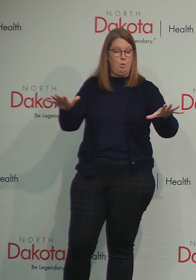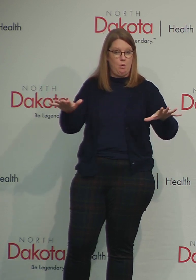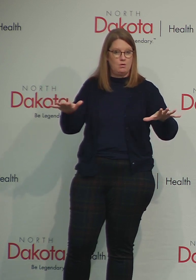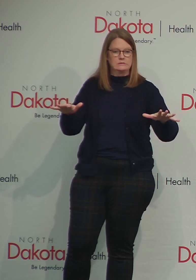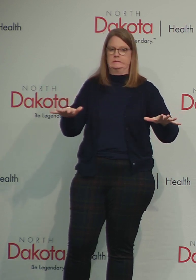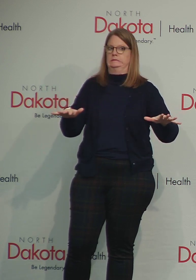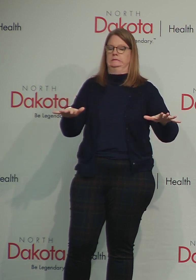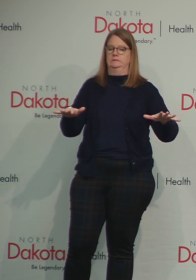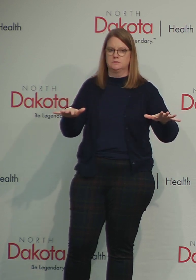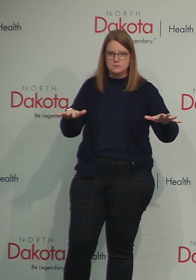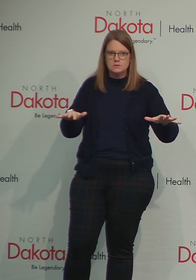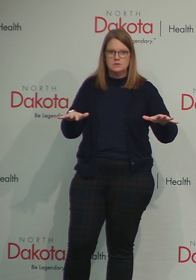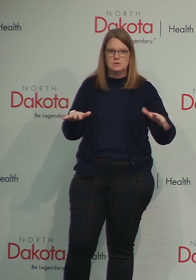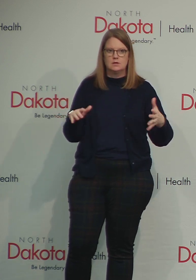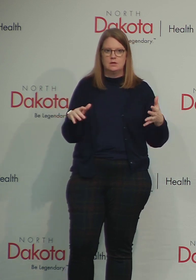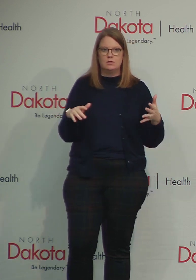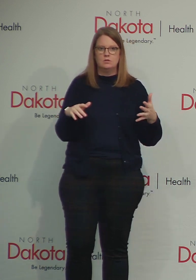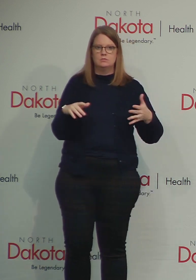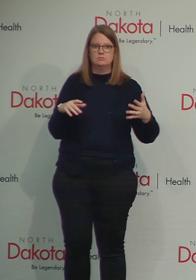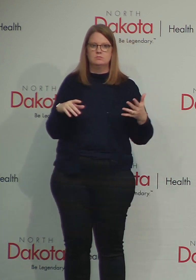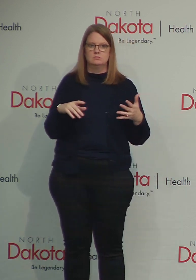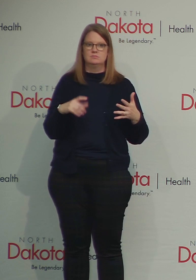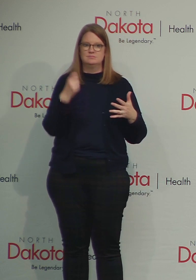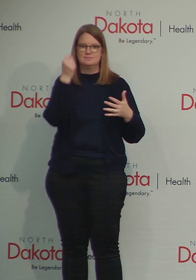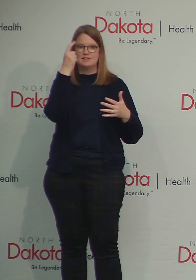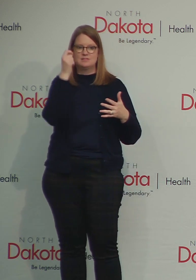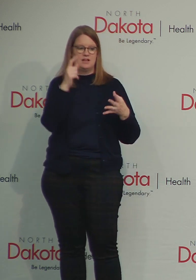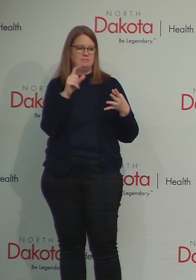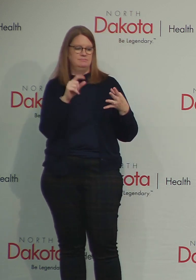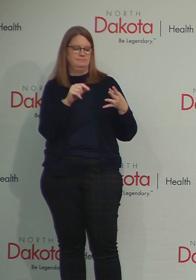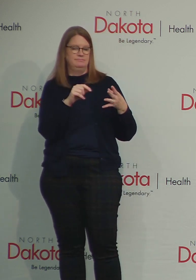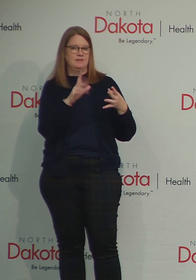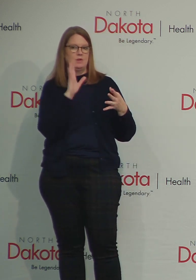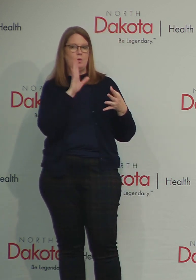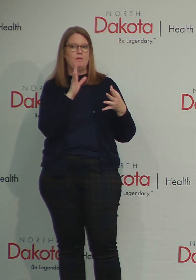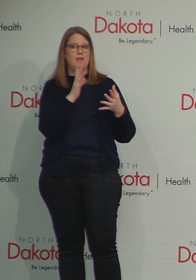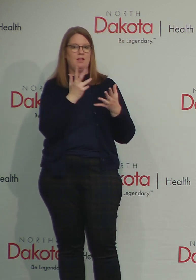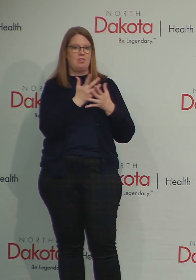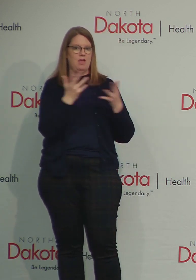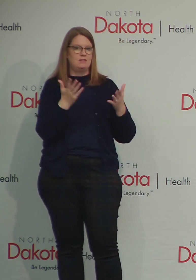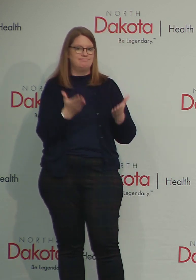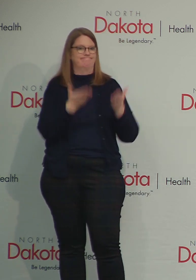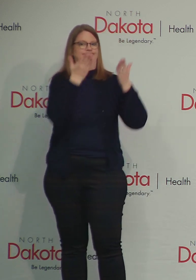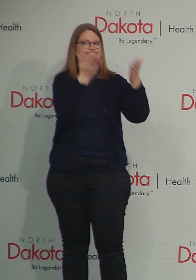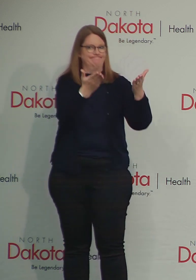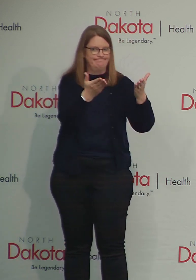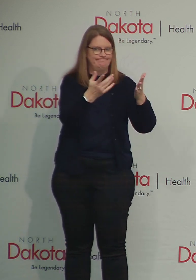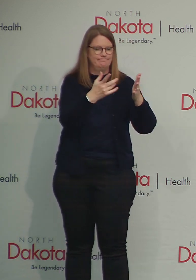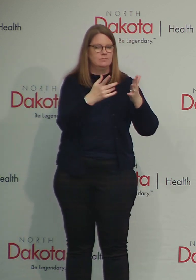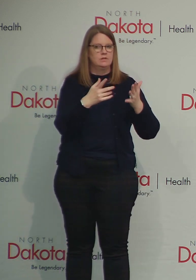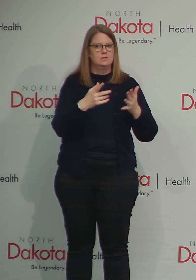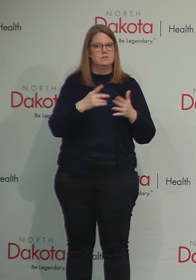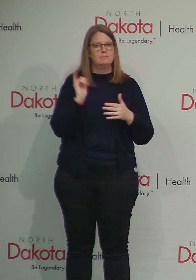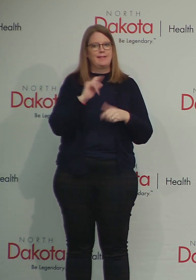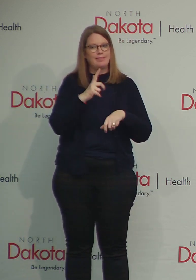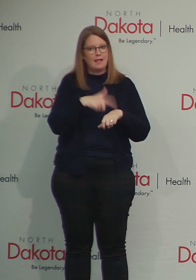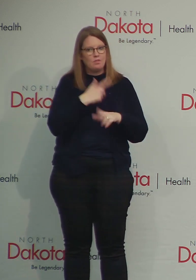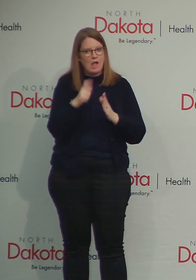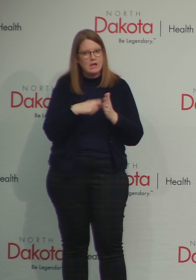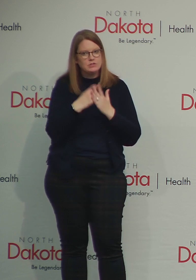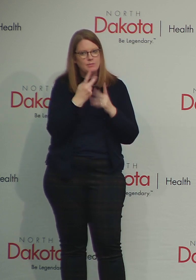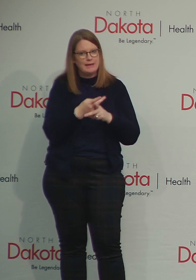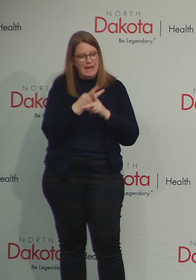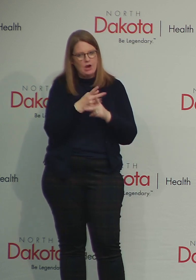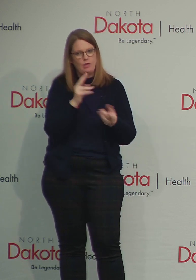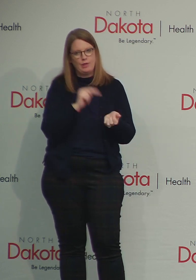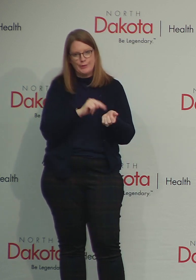we know that there's going to be strong insistence by, and rightfully so, by long-term care and by